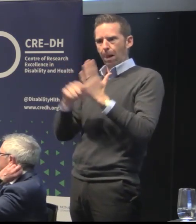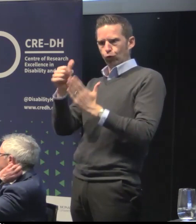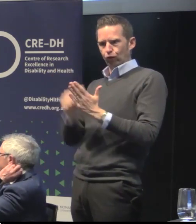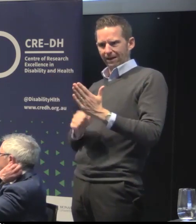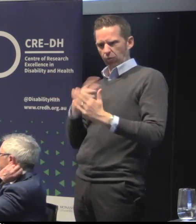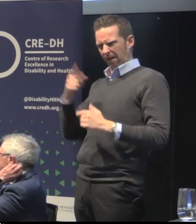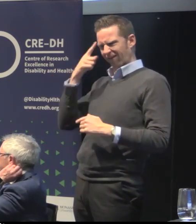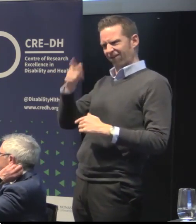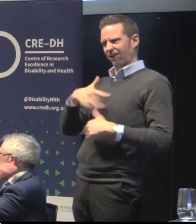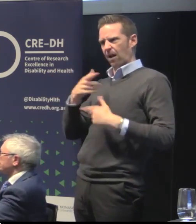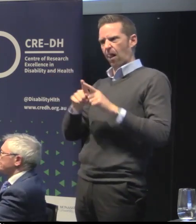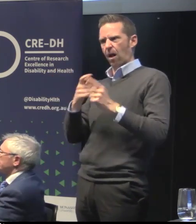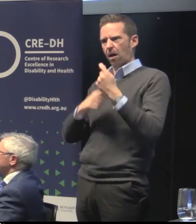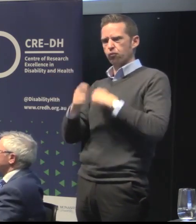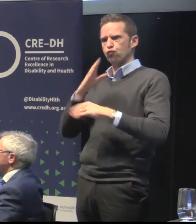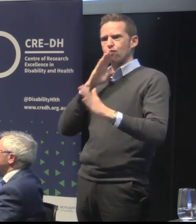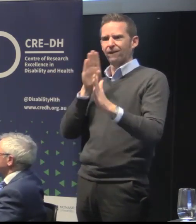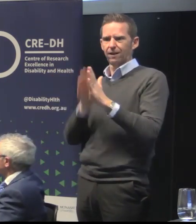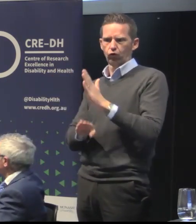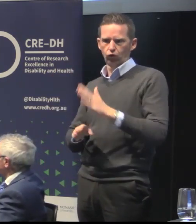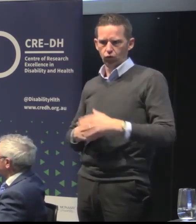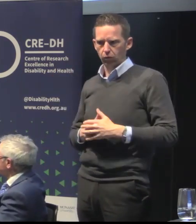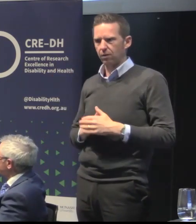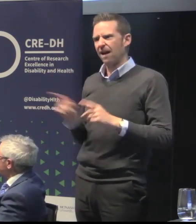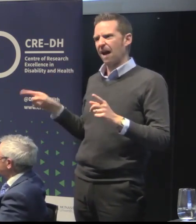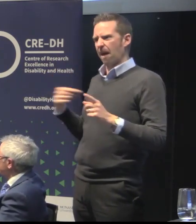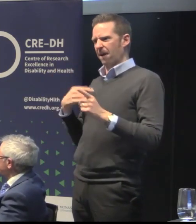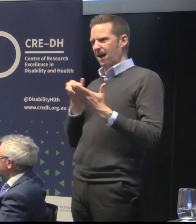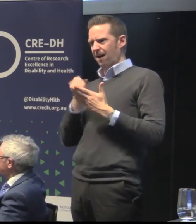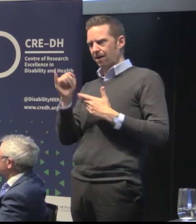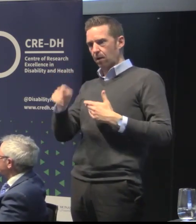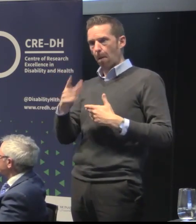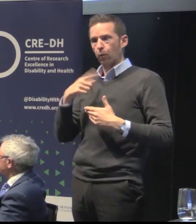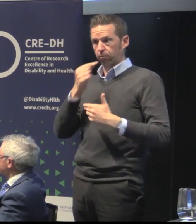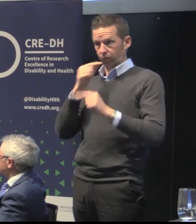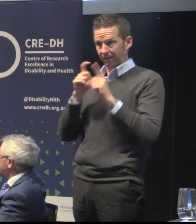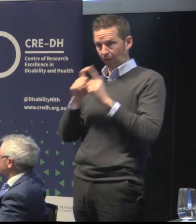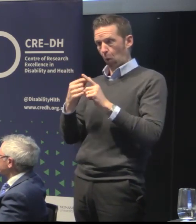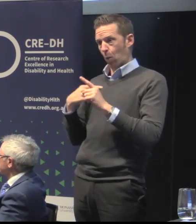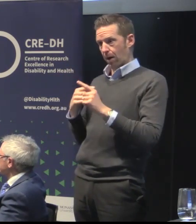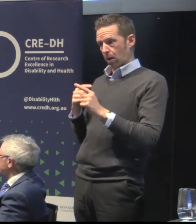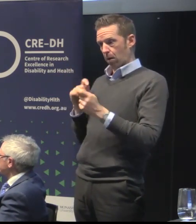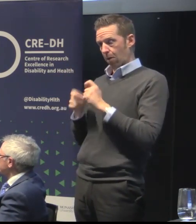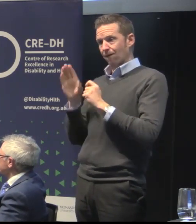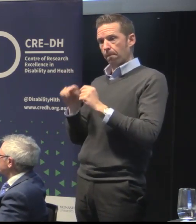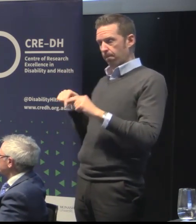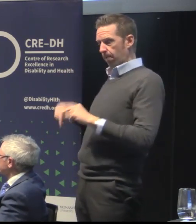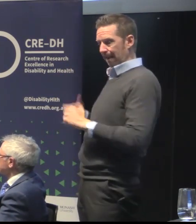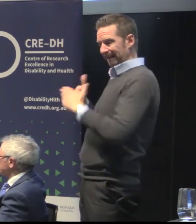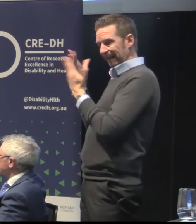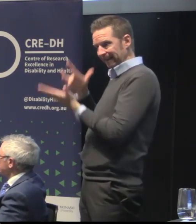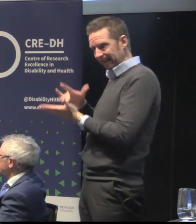as privatisation. And I regret that. It's very difficult, though, because we're going from, say, a day centre or